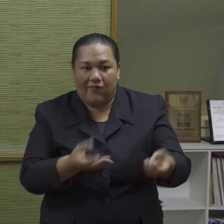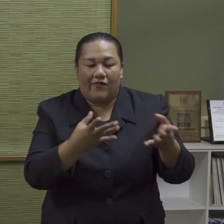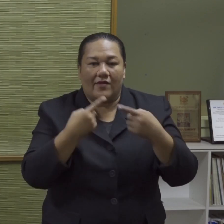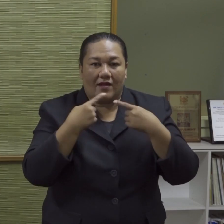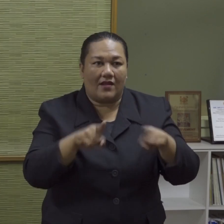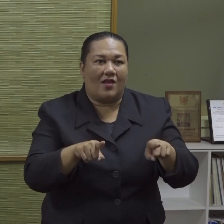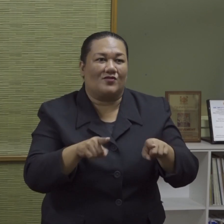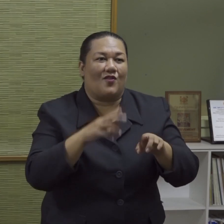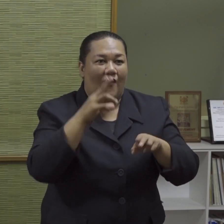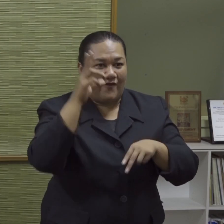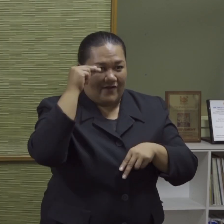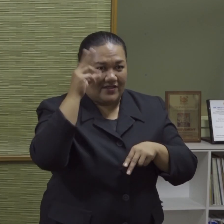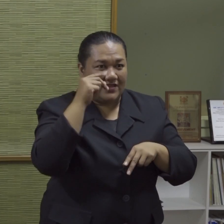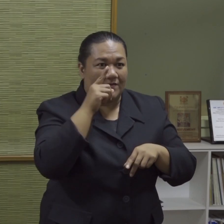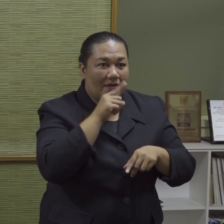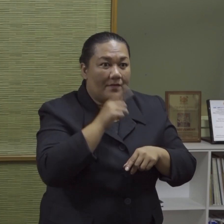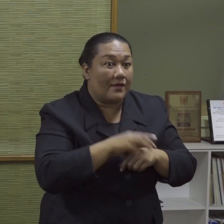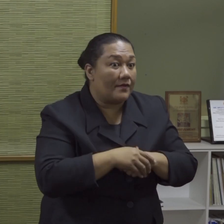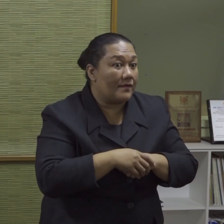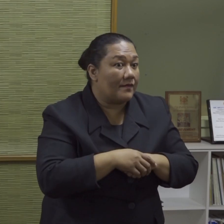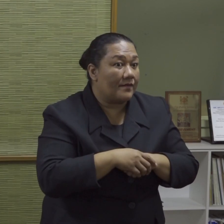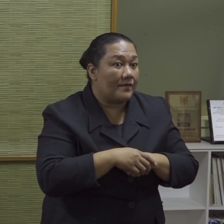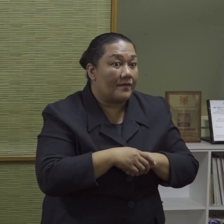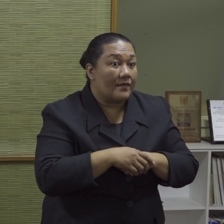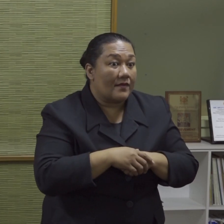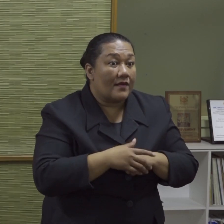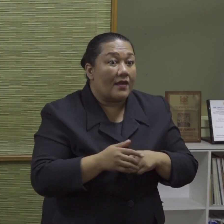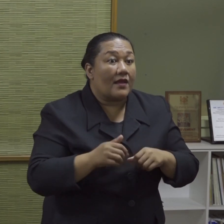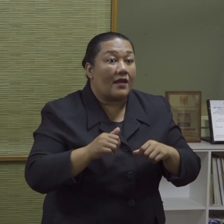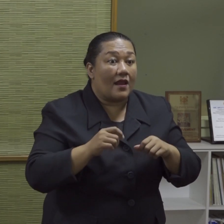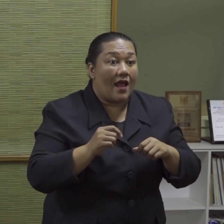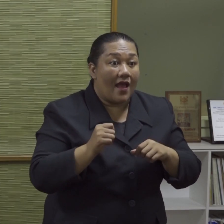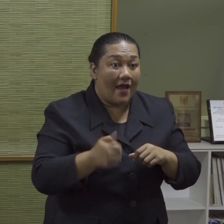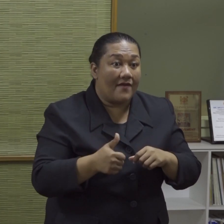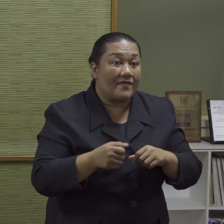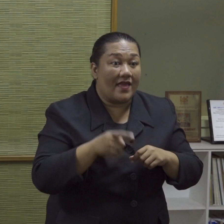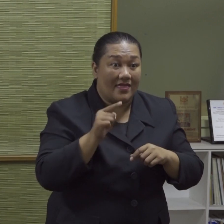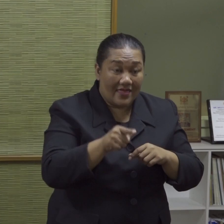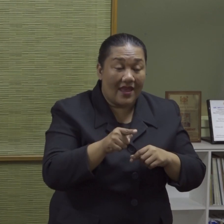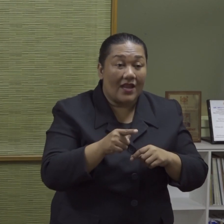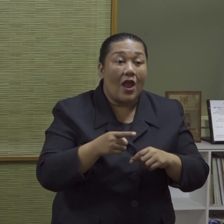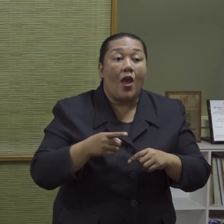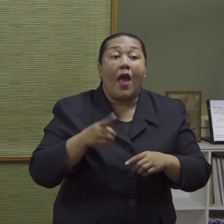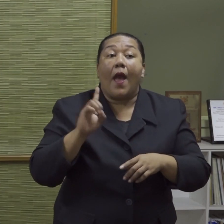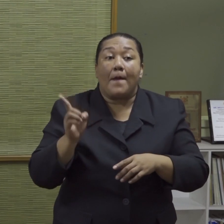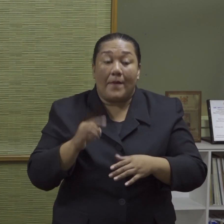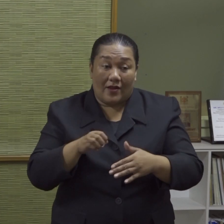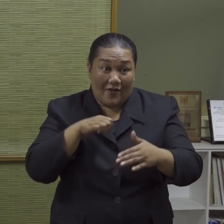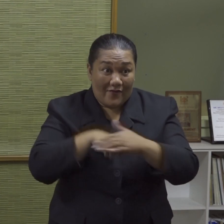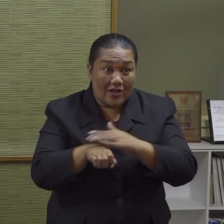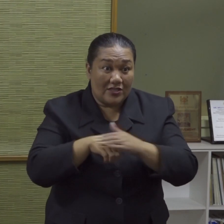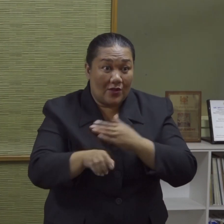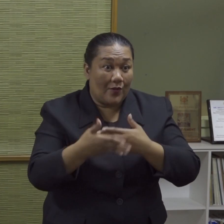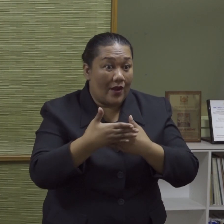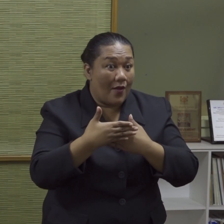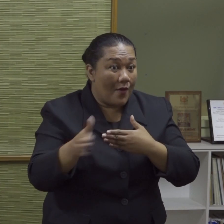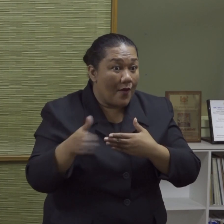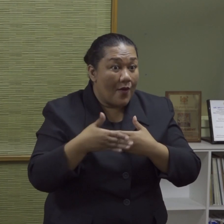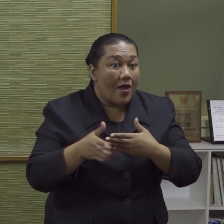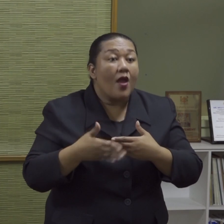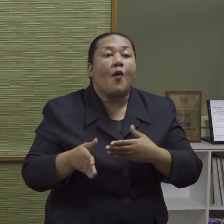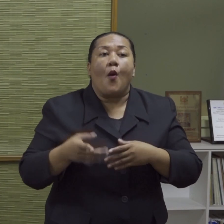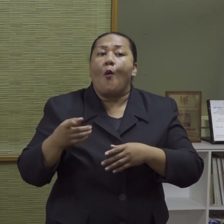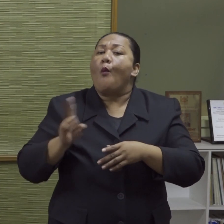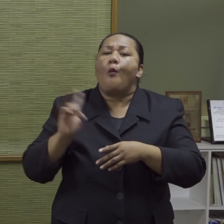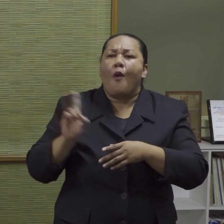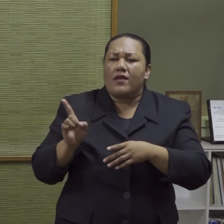just following up after that, you've got squatter settlements as well. I understand there have been evacuation centers that have been open. Just to reiterate, what are the